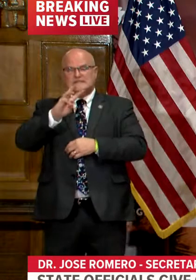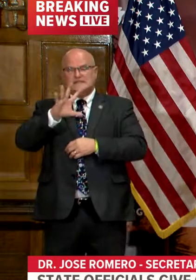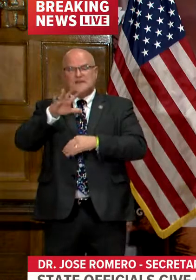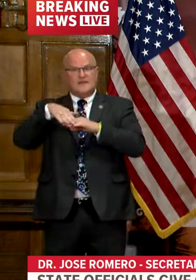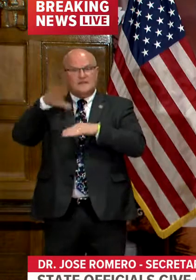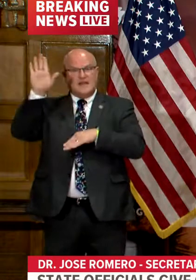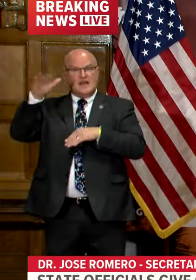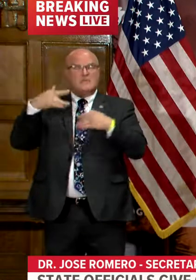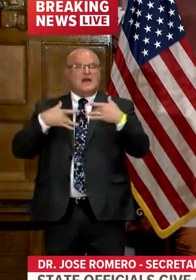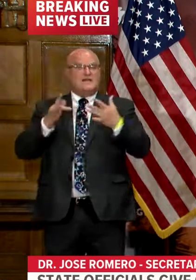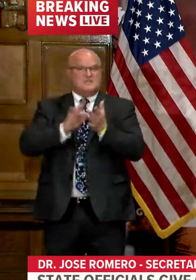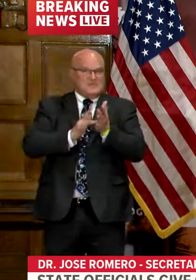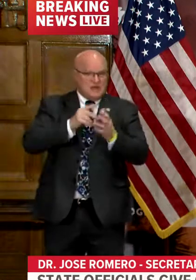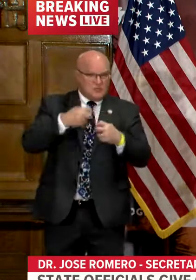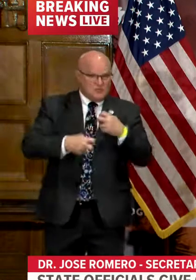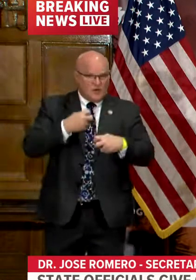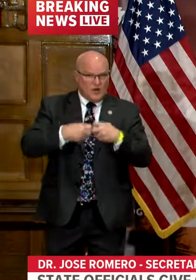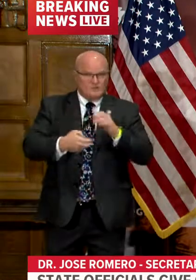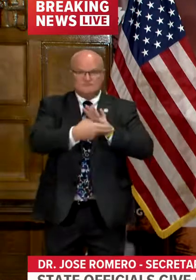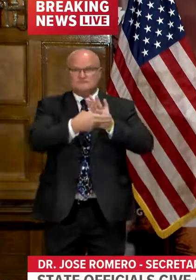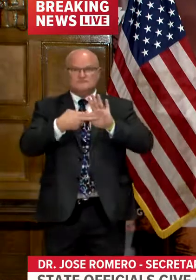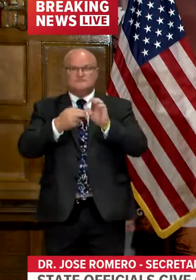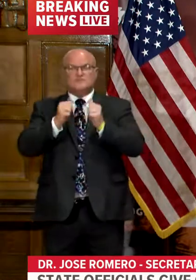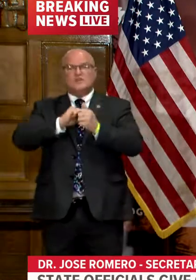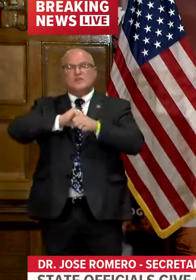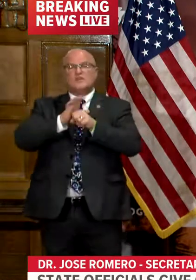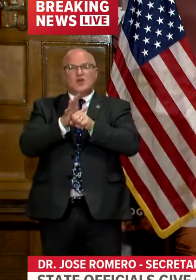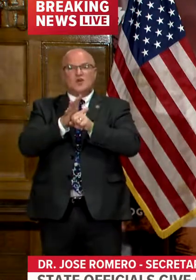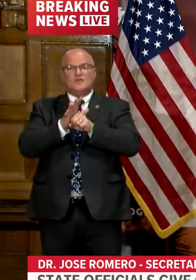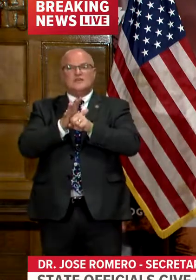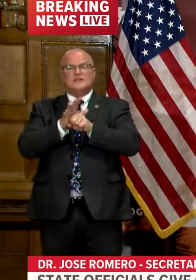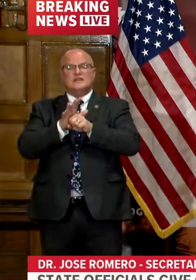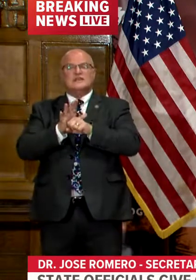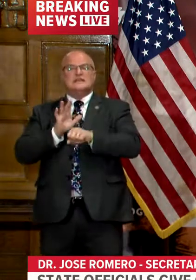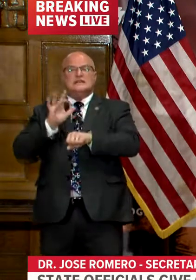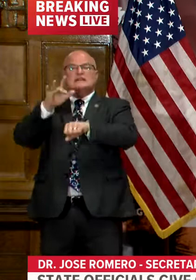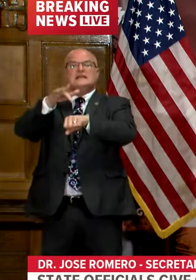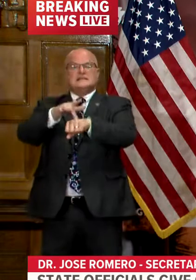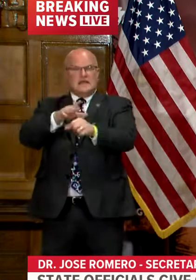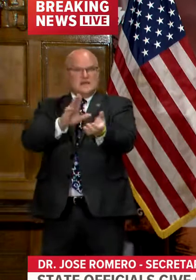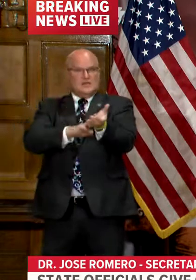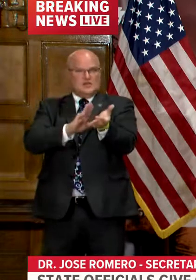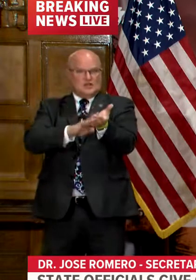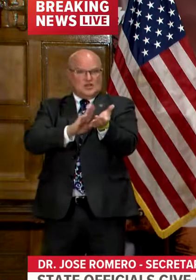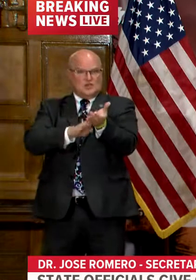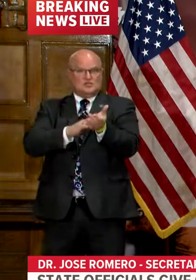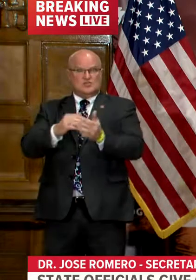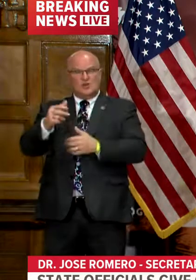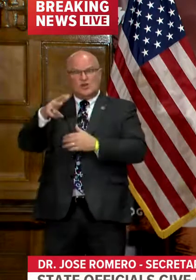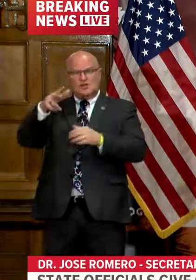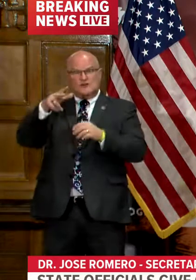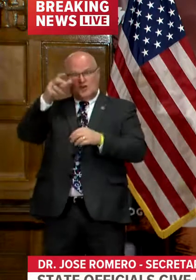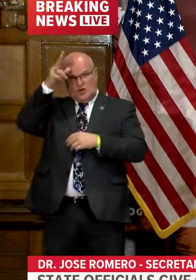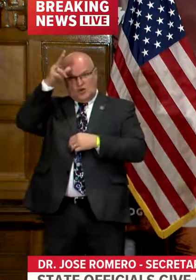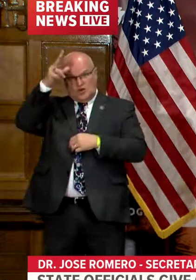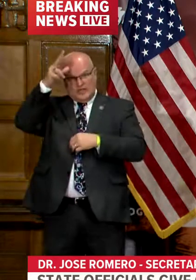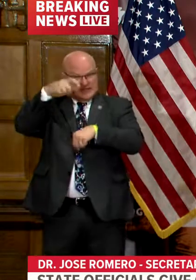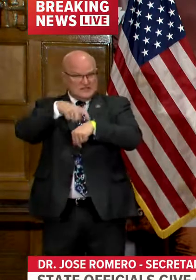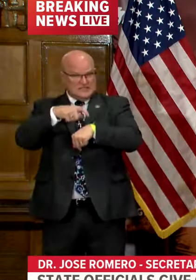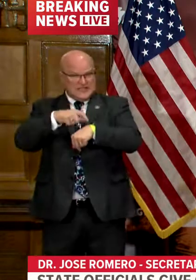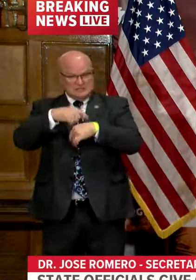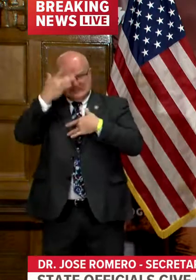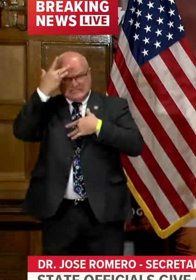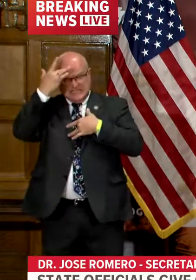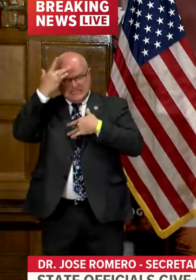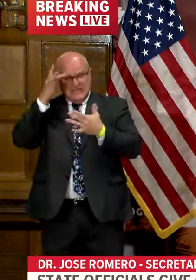have medical conditions and are diagnosed with COVID, they should reach out to their providers early in their disease and contact them